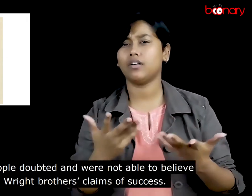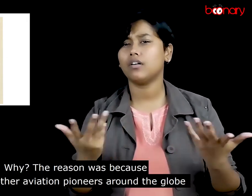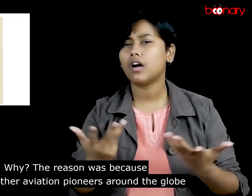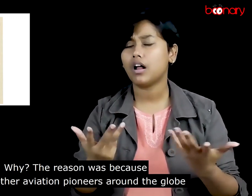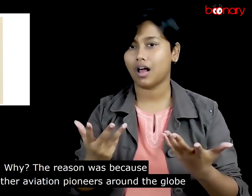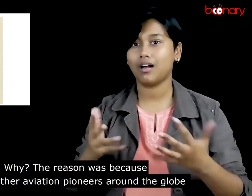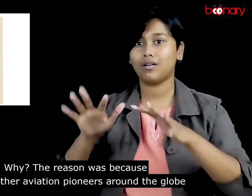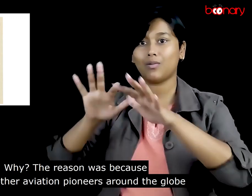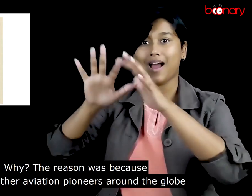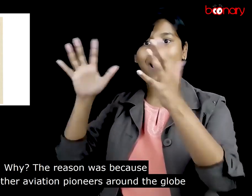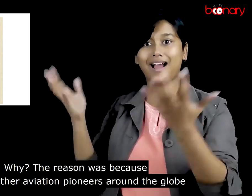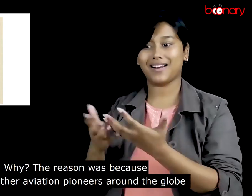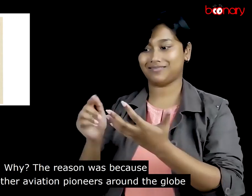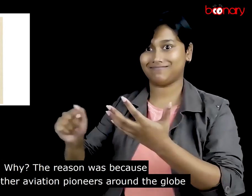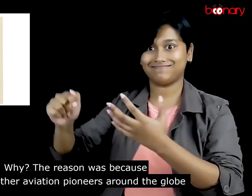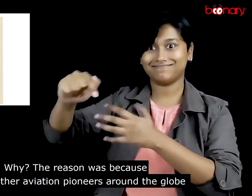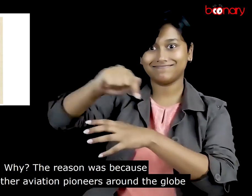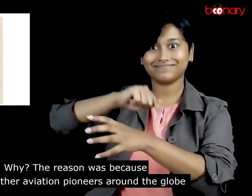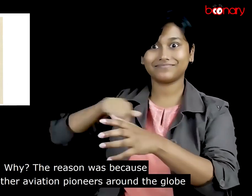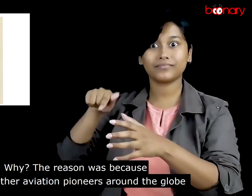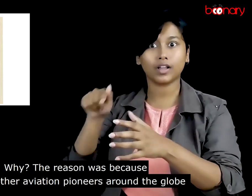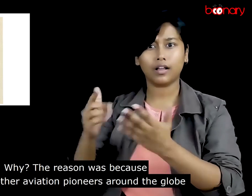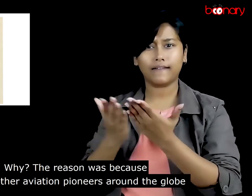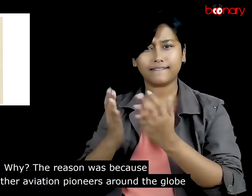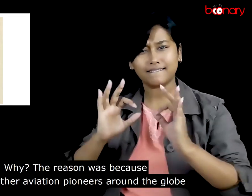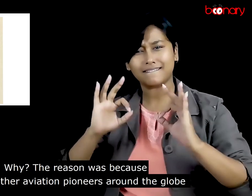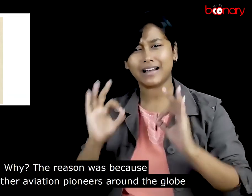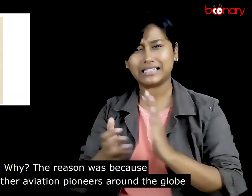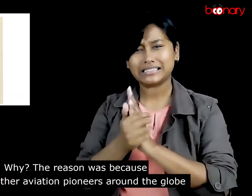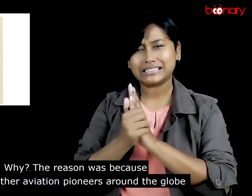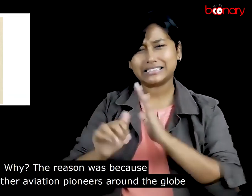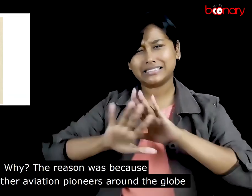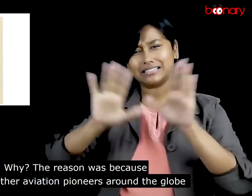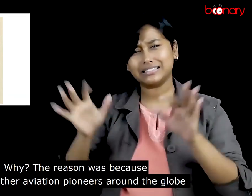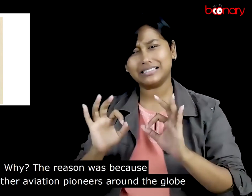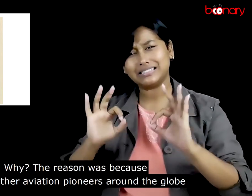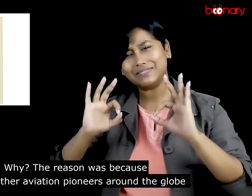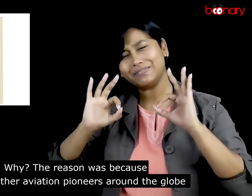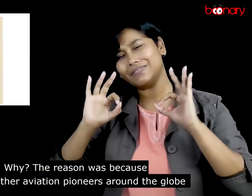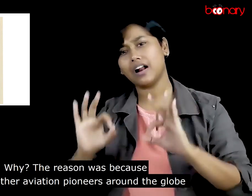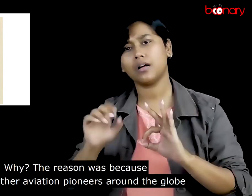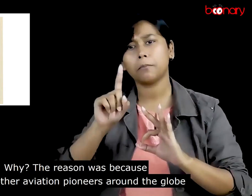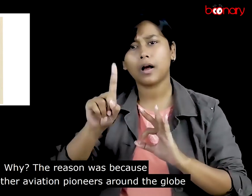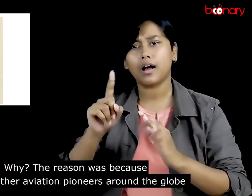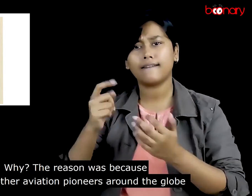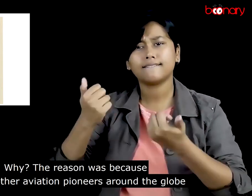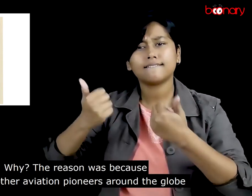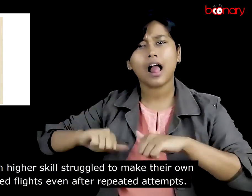Why? The reason was because many other aviation pioneers around the globe